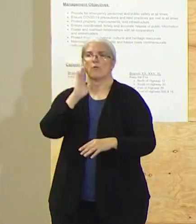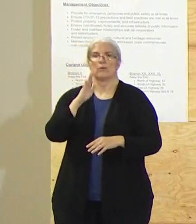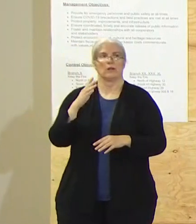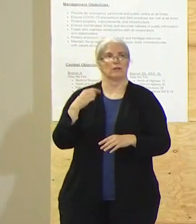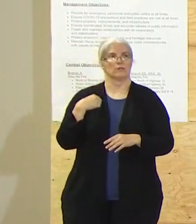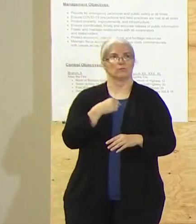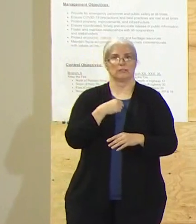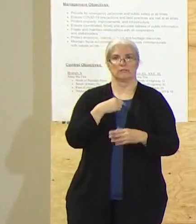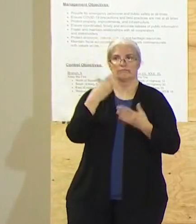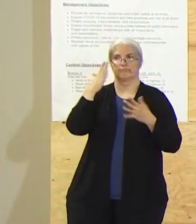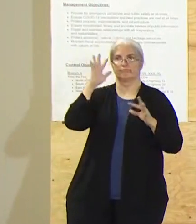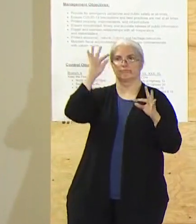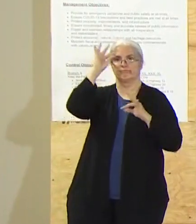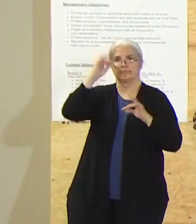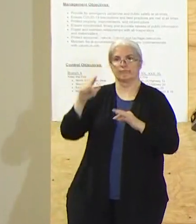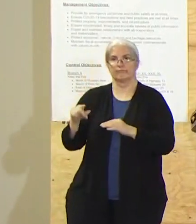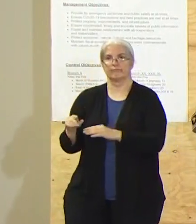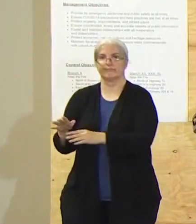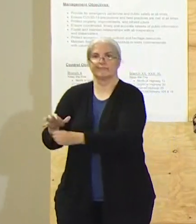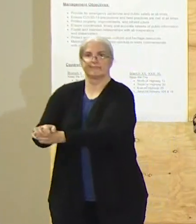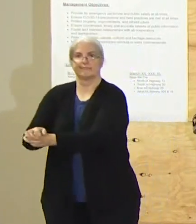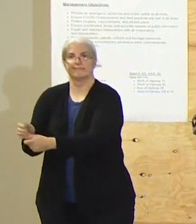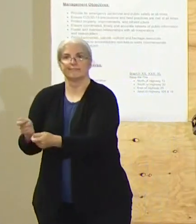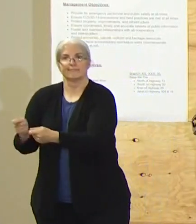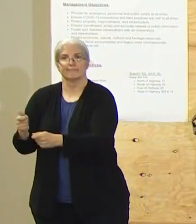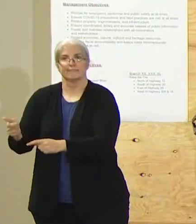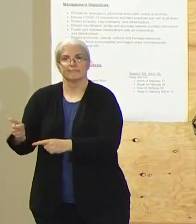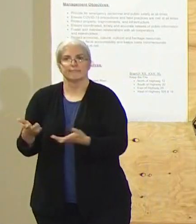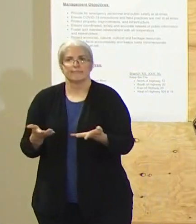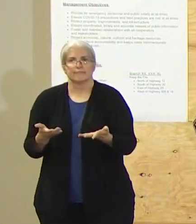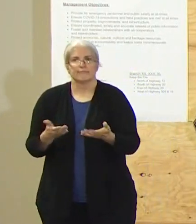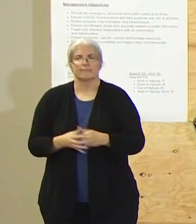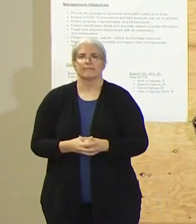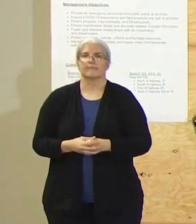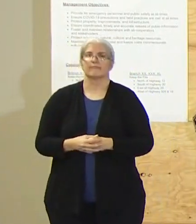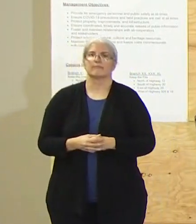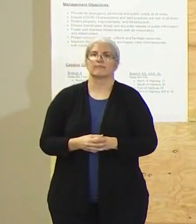full transparency. We put out guidelines, covid19.ca.gov,